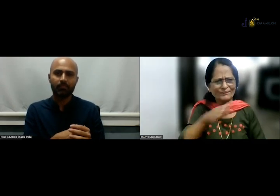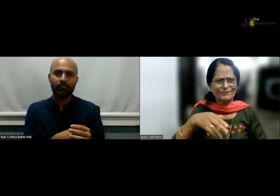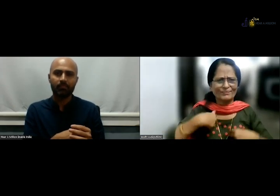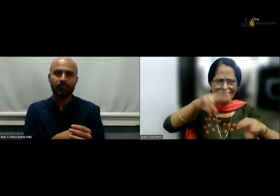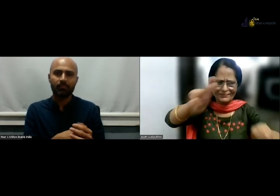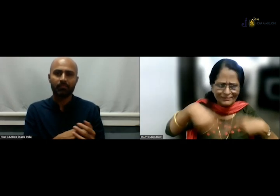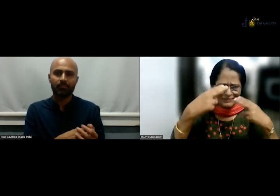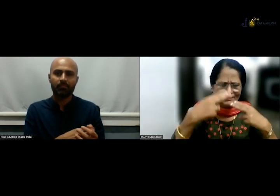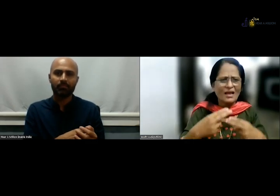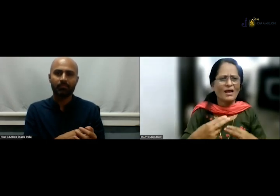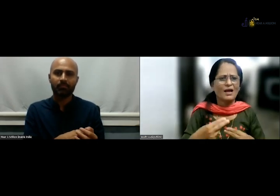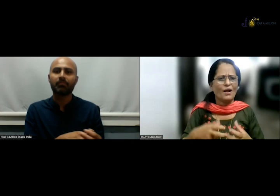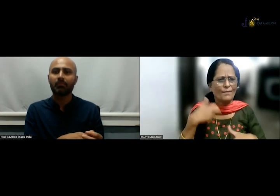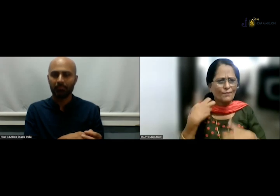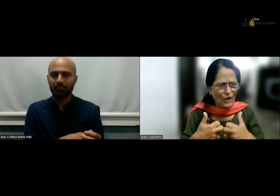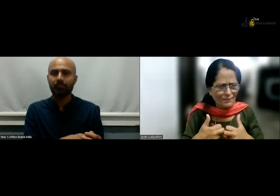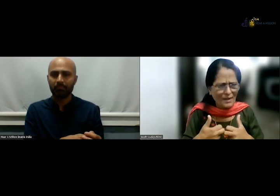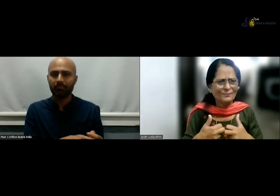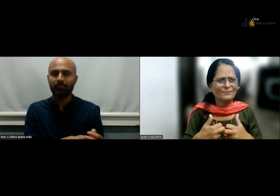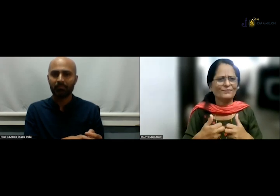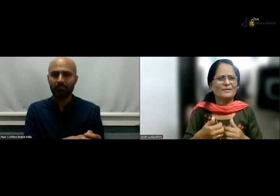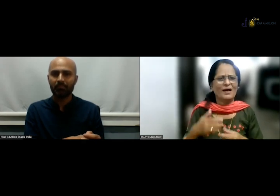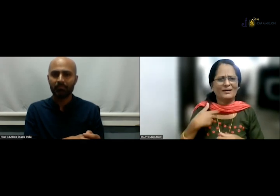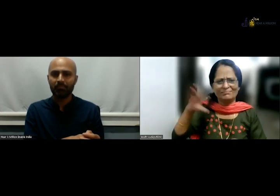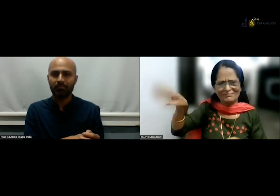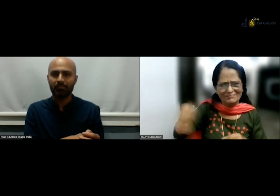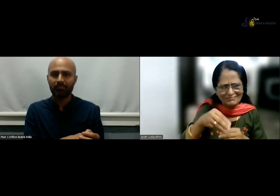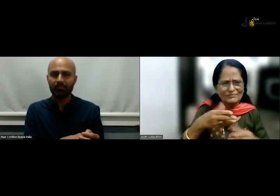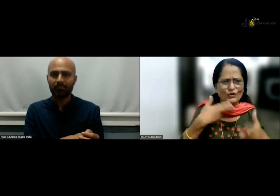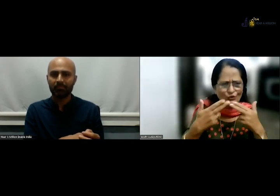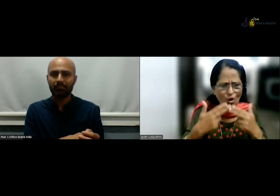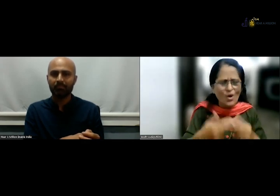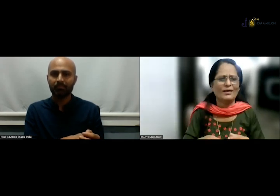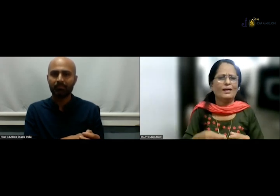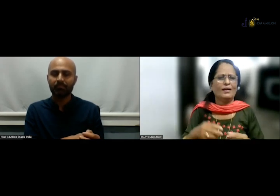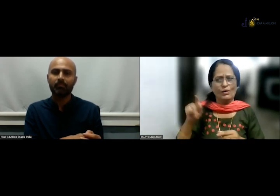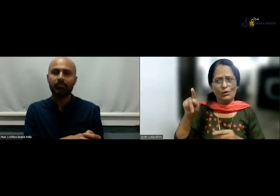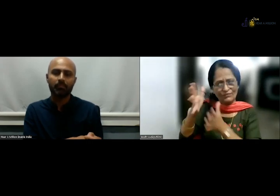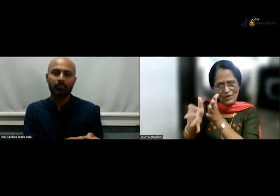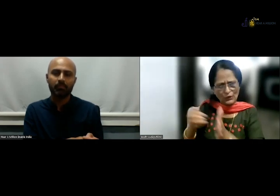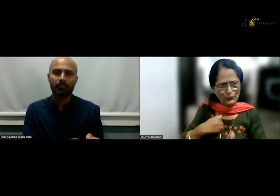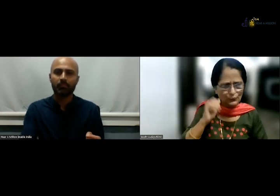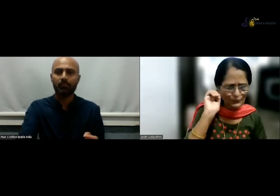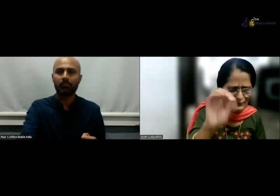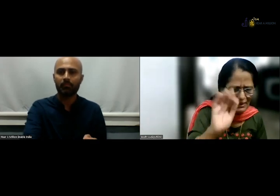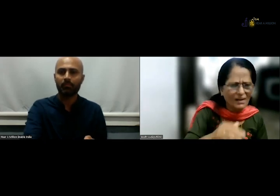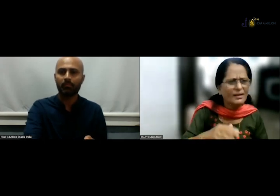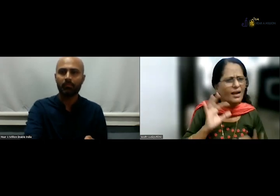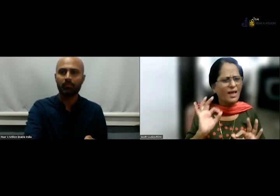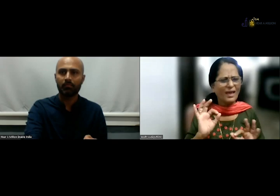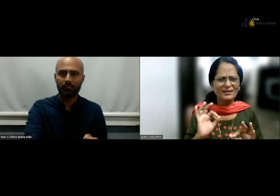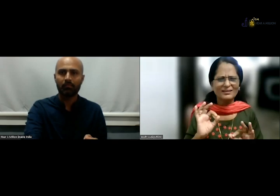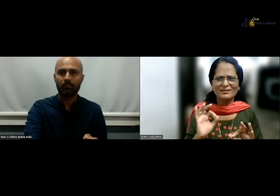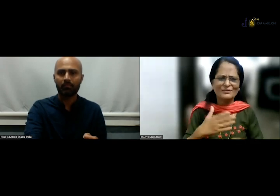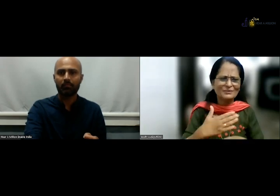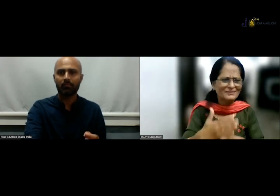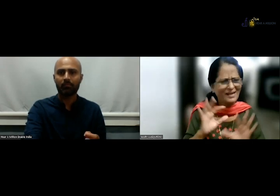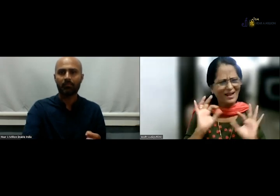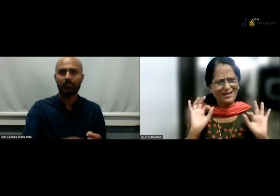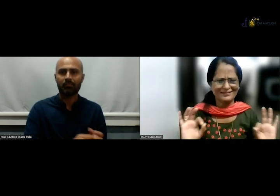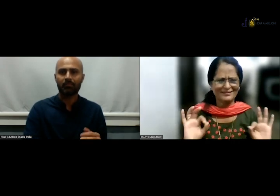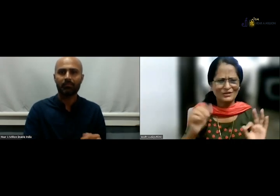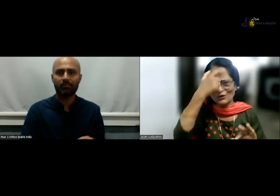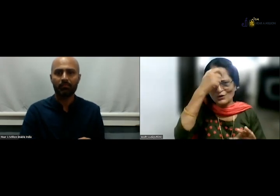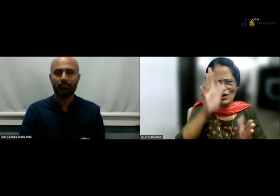there was no problem. We had a online meetings. If there would be any problem, I would invite Sudamni, and I would